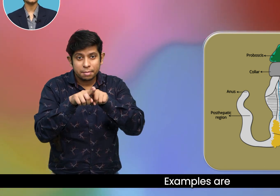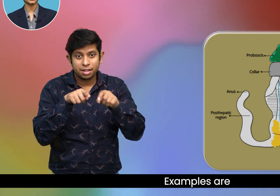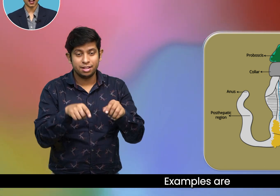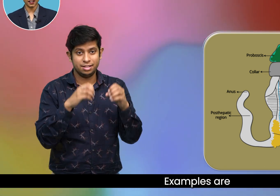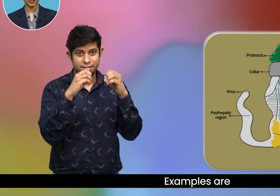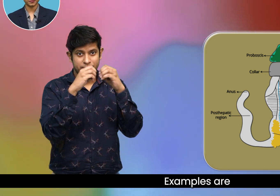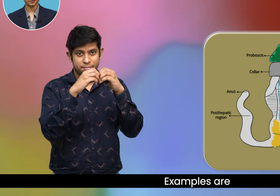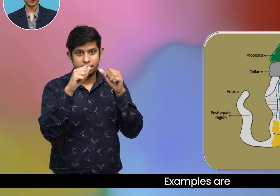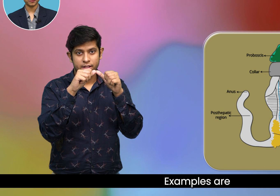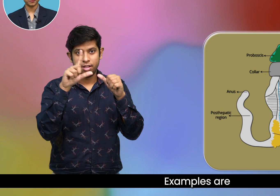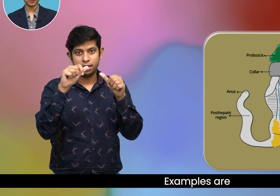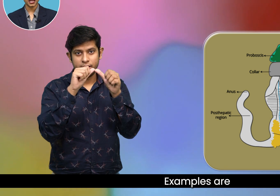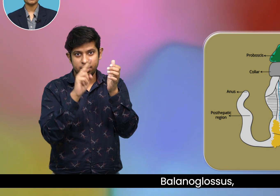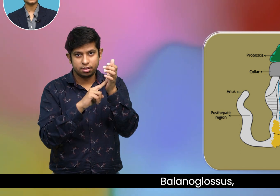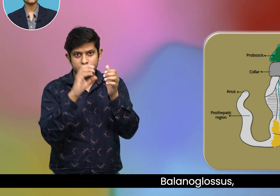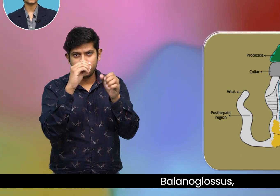Examples are